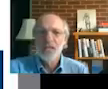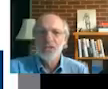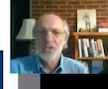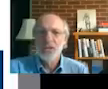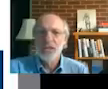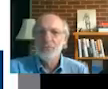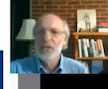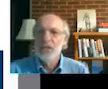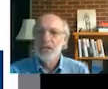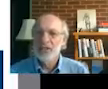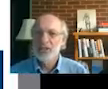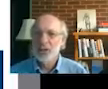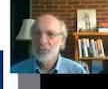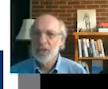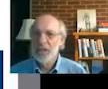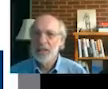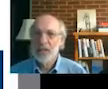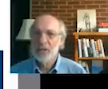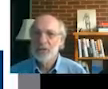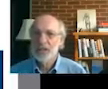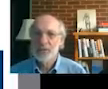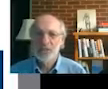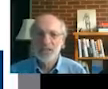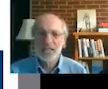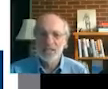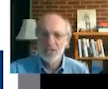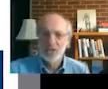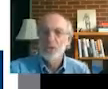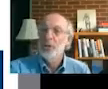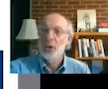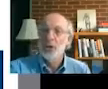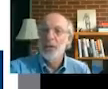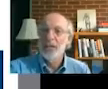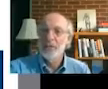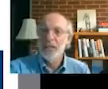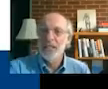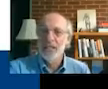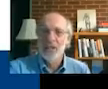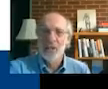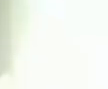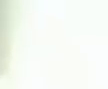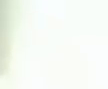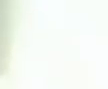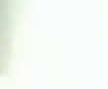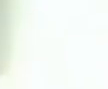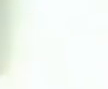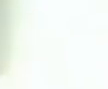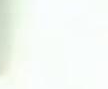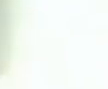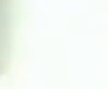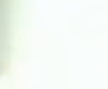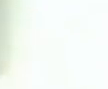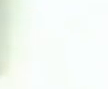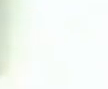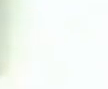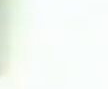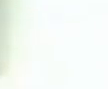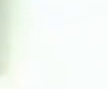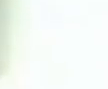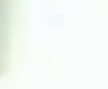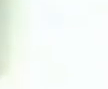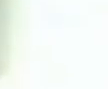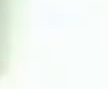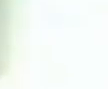us. So let's start by learning a couple signs. Are you ready, everybody? Here we go. All right, now we're going to teach you